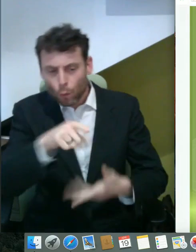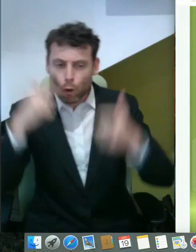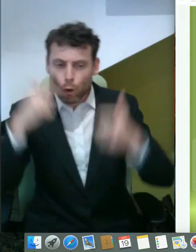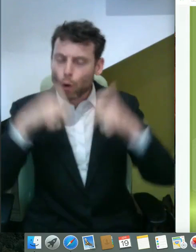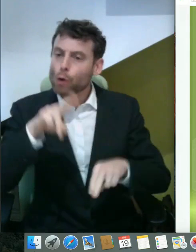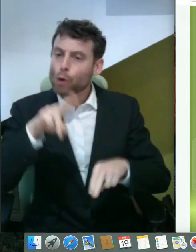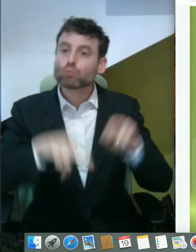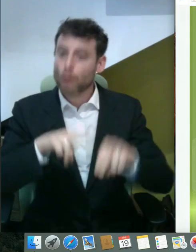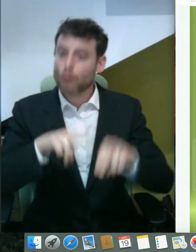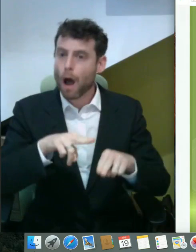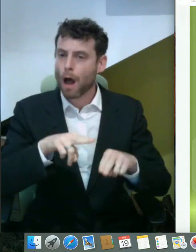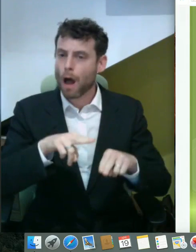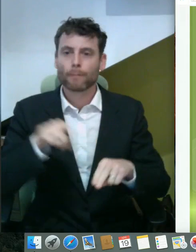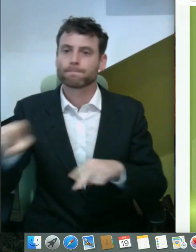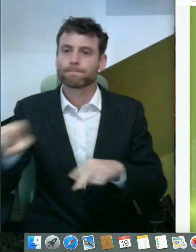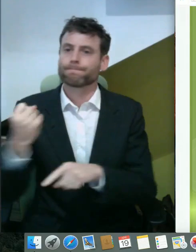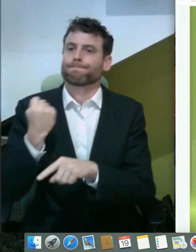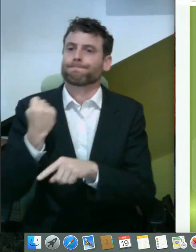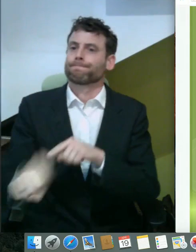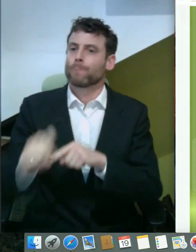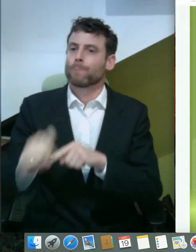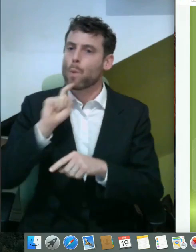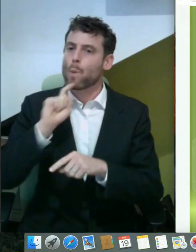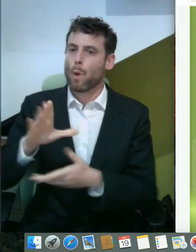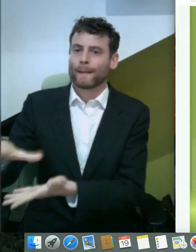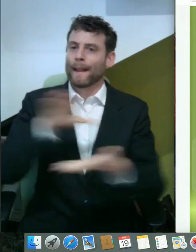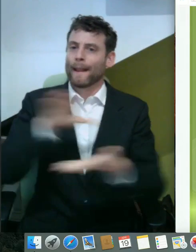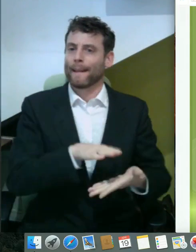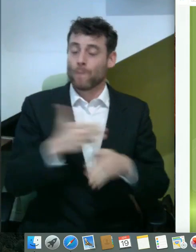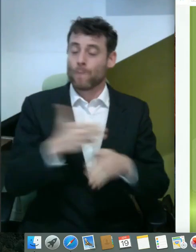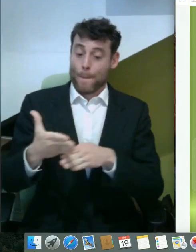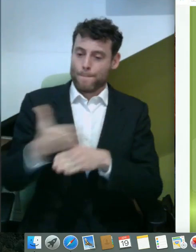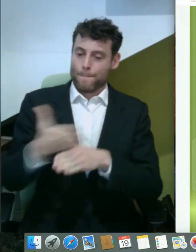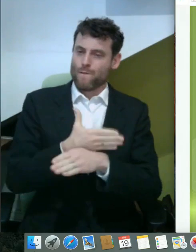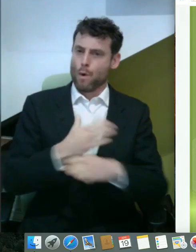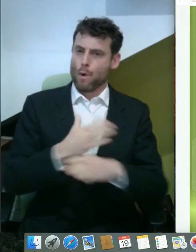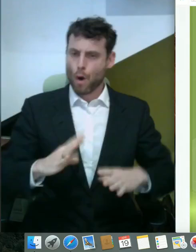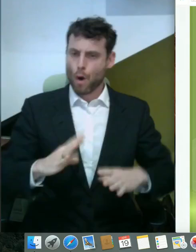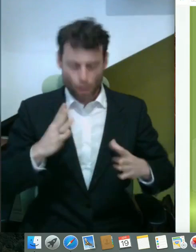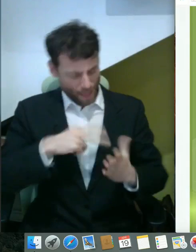to see files prior to a trial beginning.